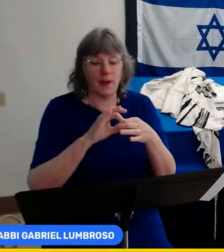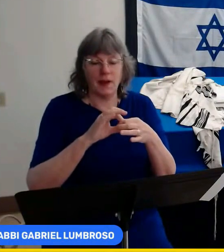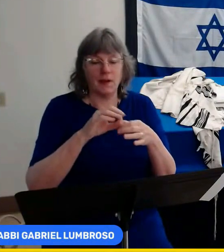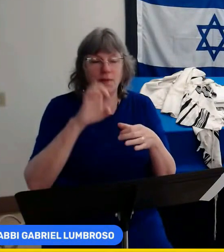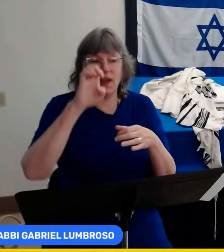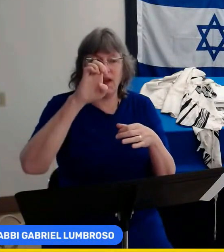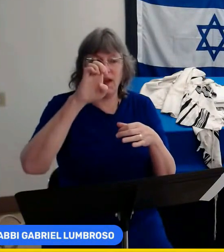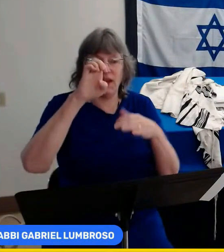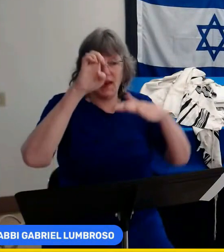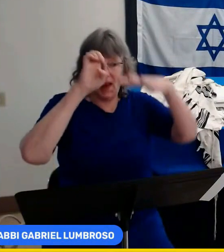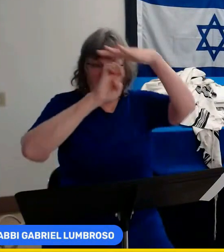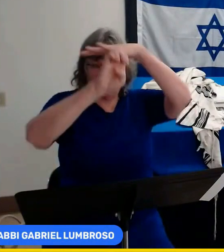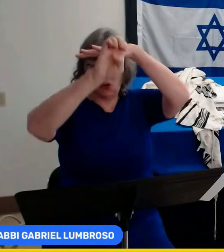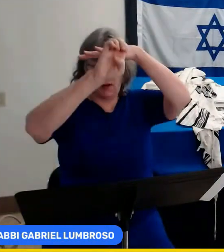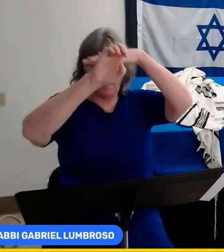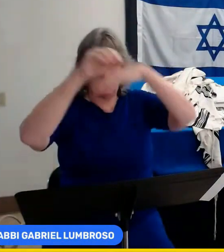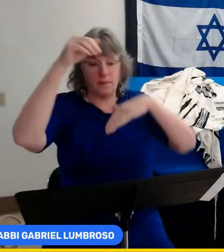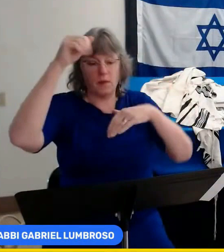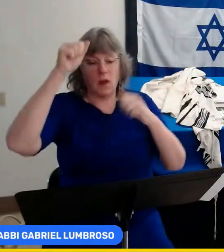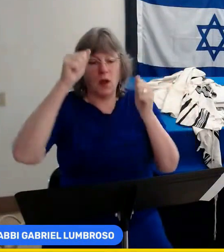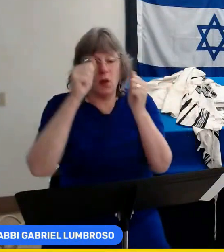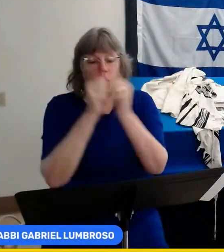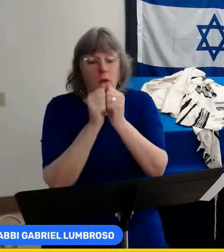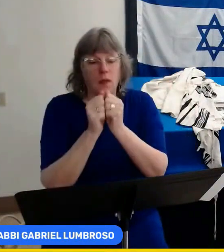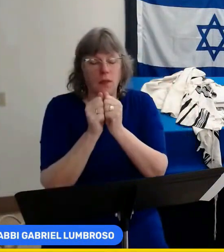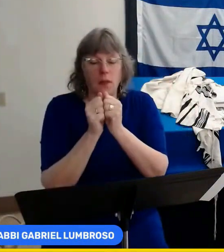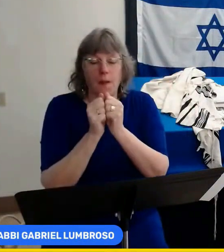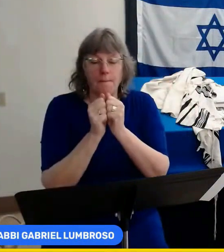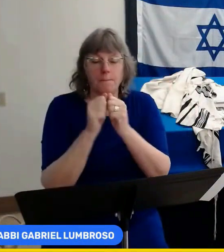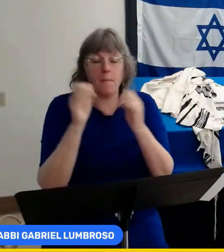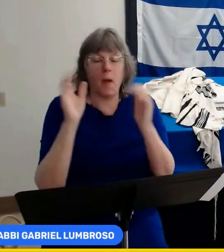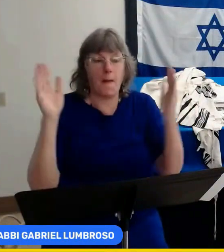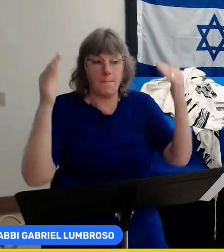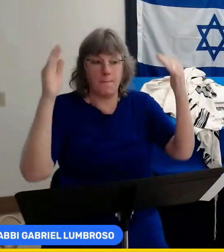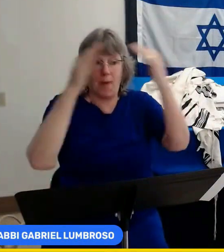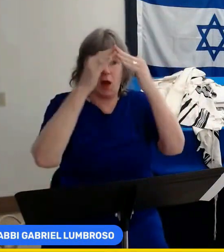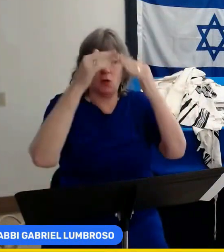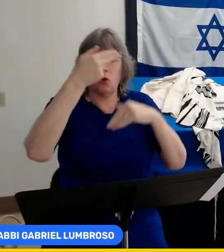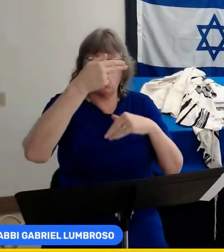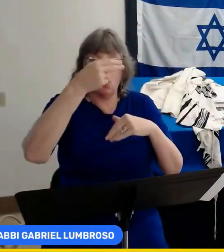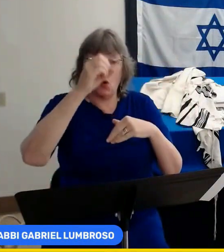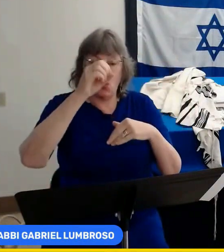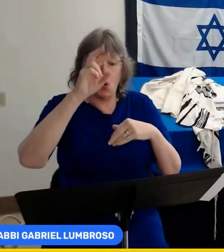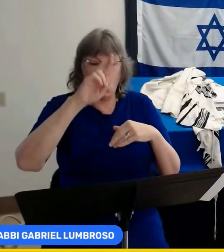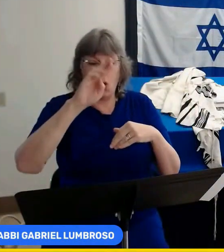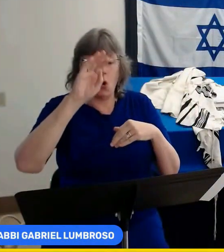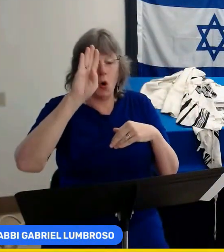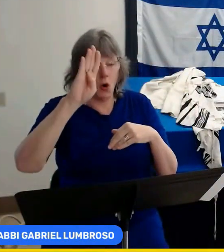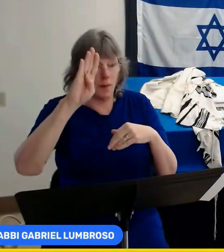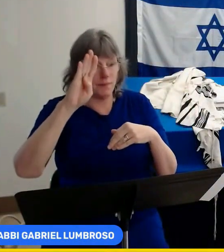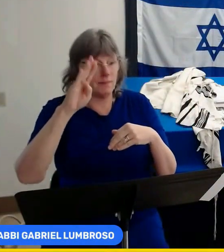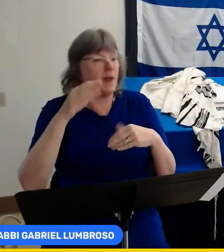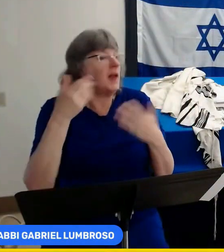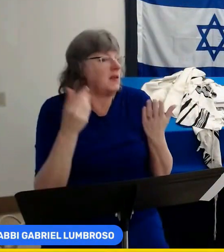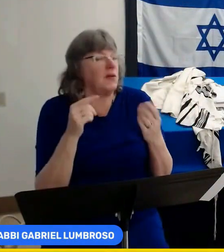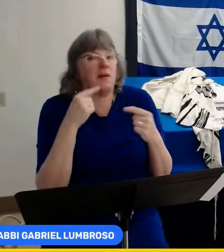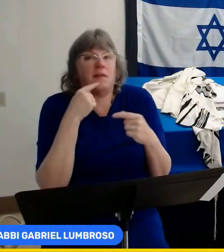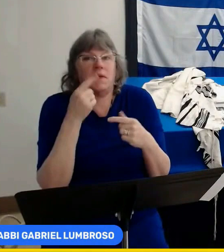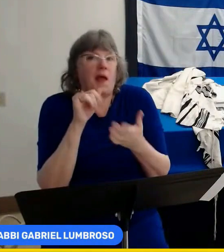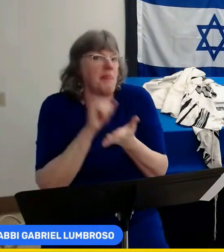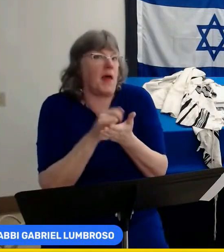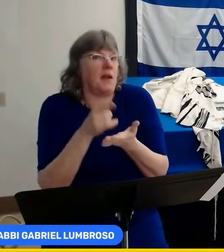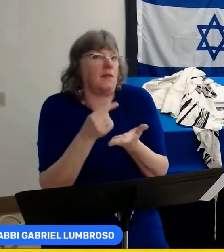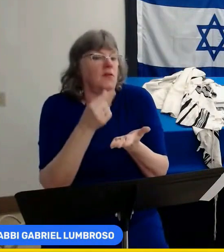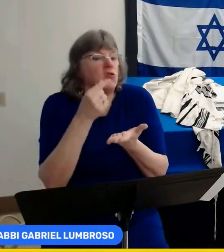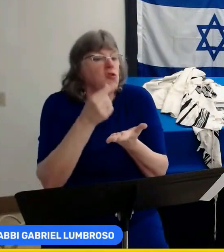The story of the golden calf that we studied last week could be called the Gospel at Mount Horeb. It could be called the Gospel at